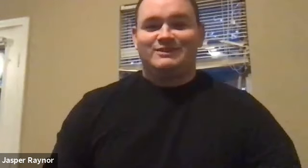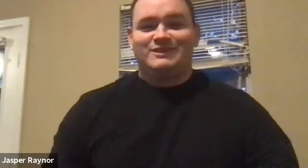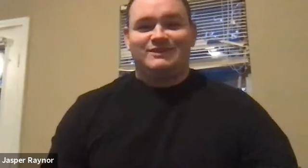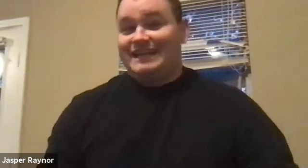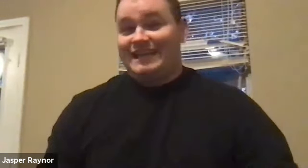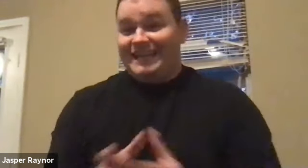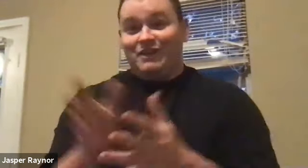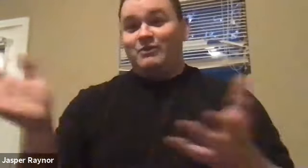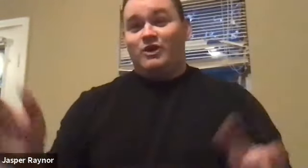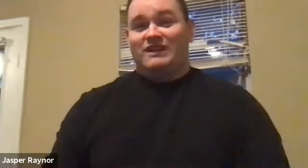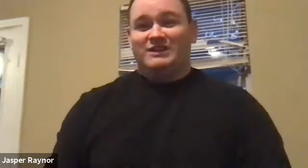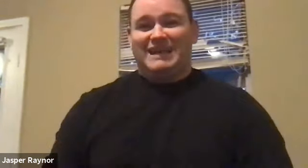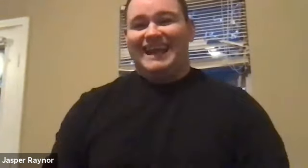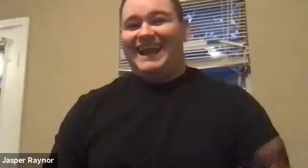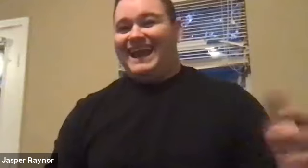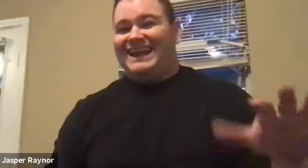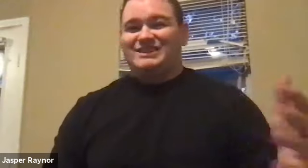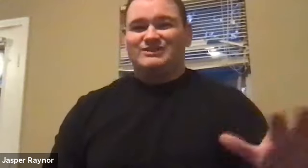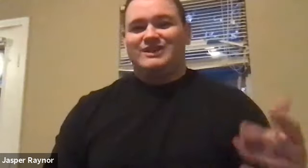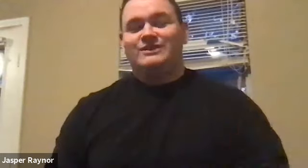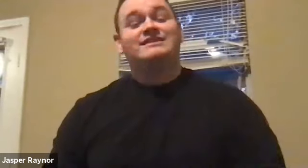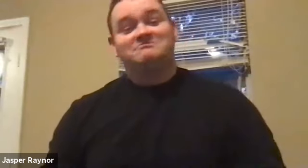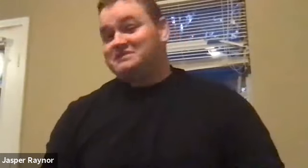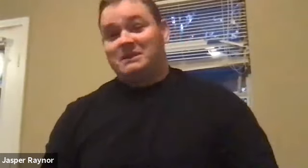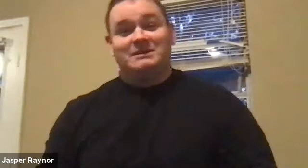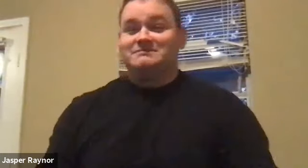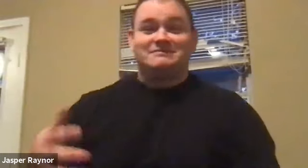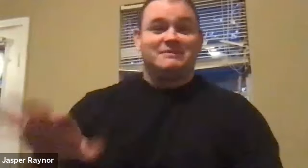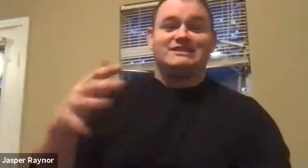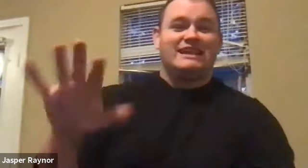So, like in the hearing ward, like you be like, so. Same in Megaton.